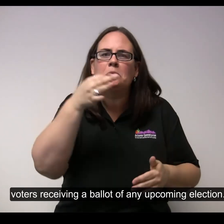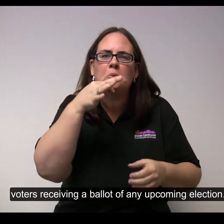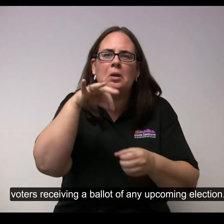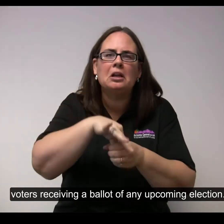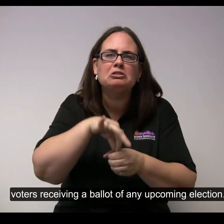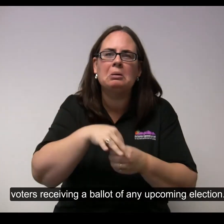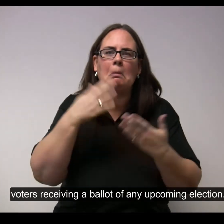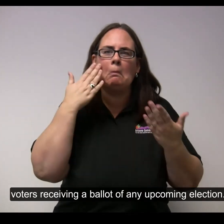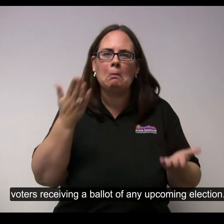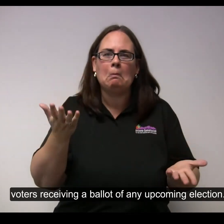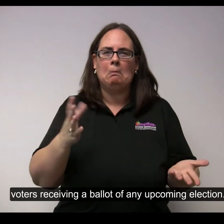upcoming election.